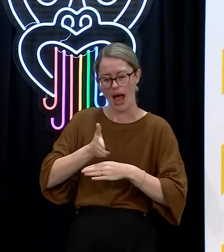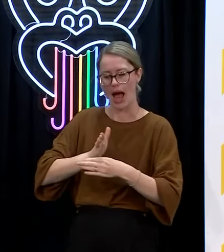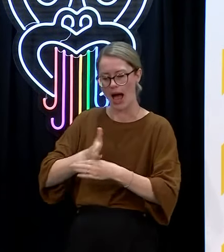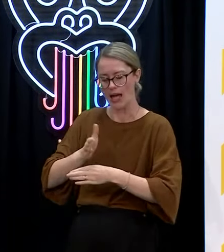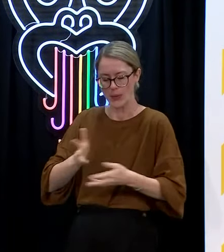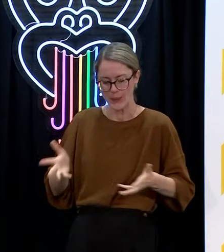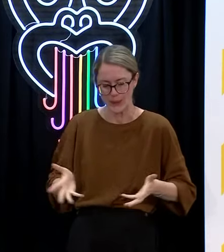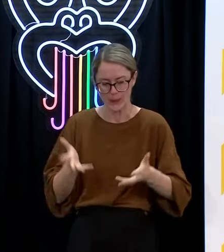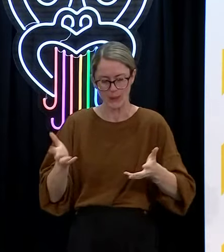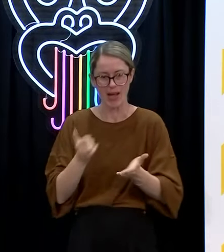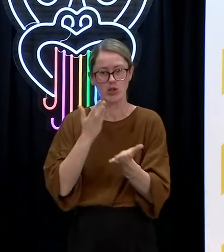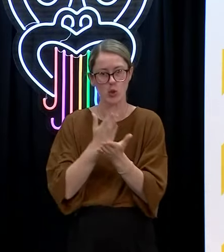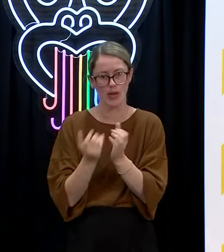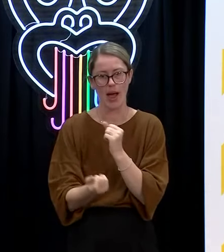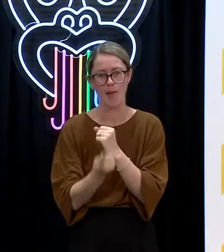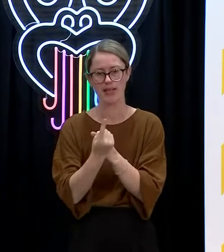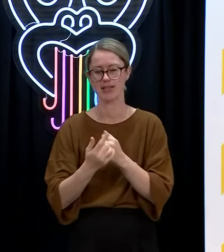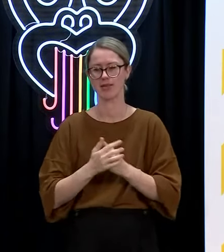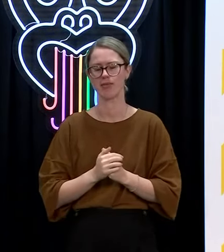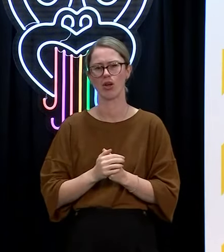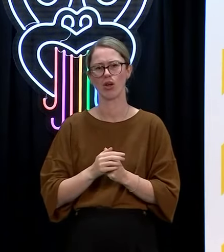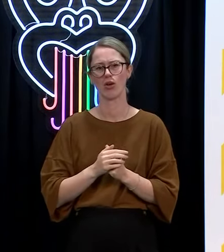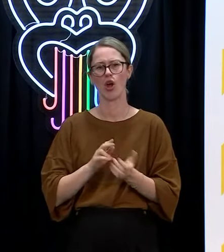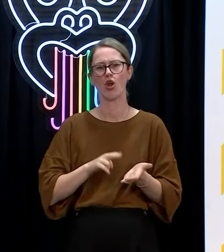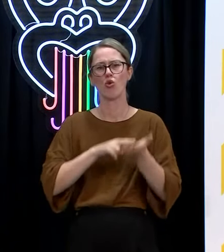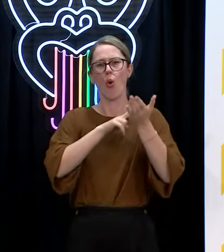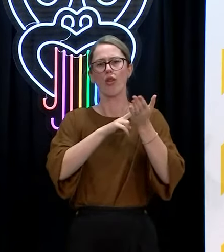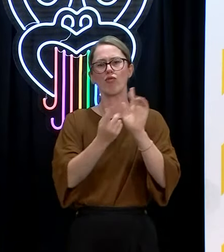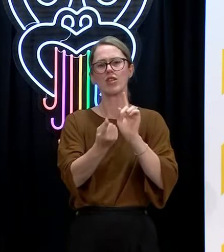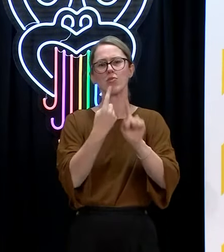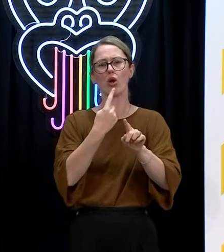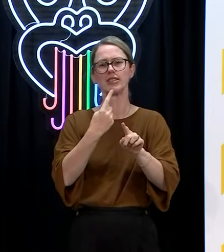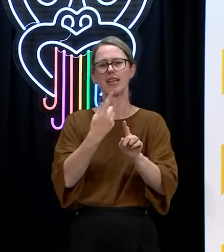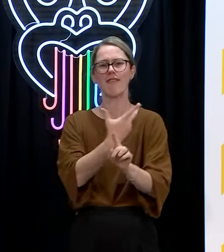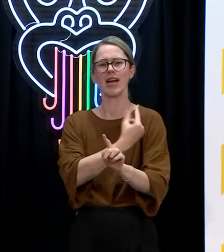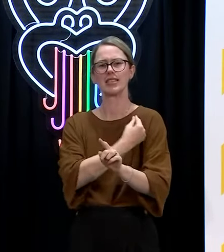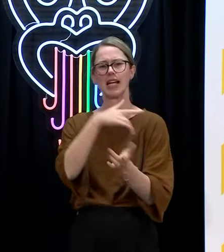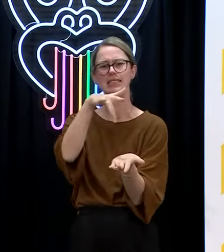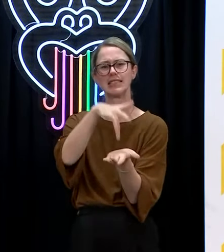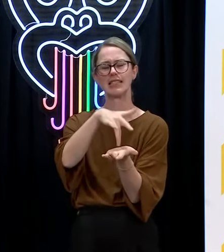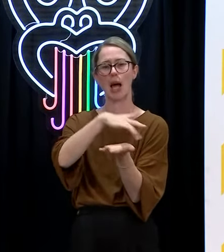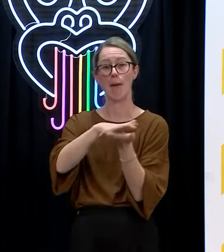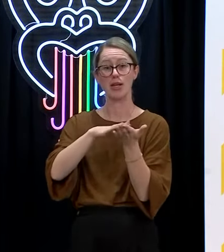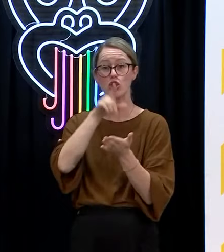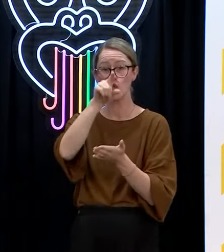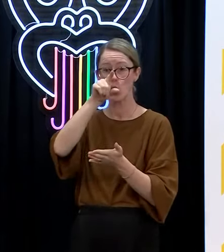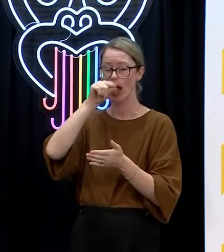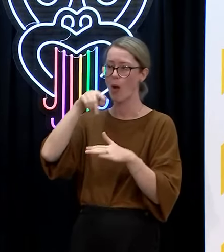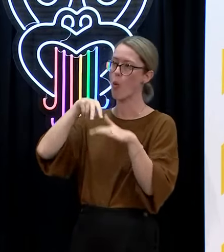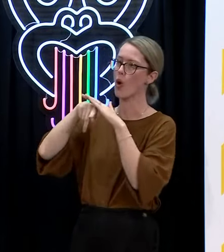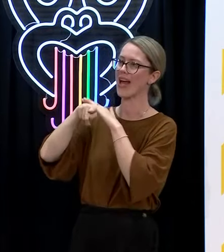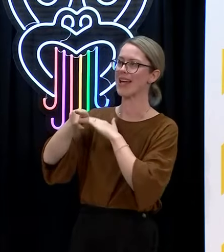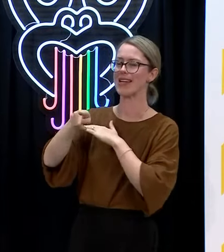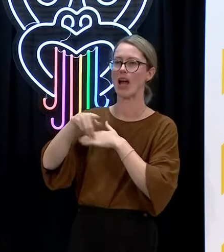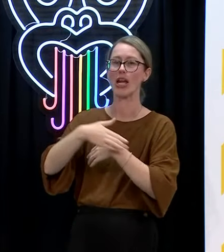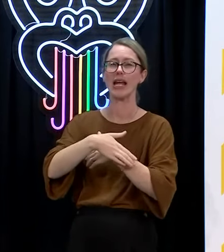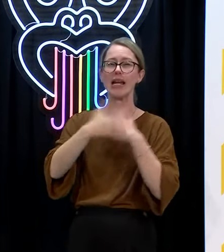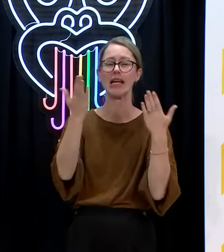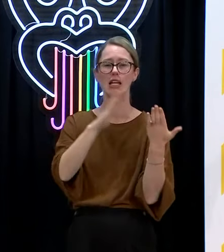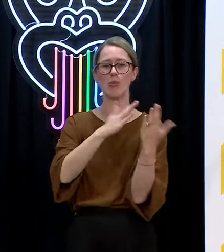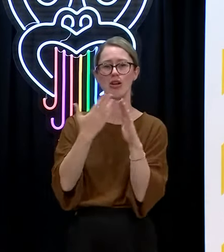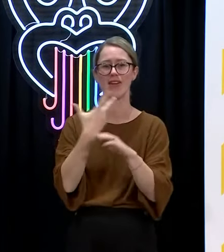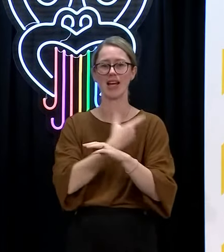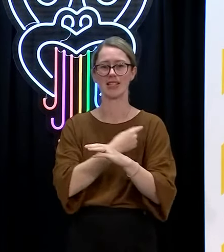to make sure that happens. The Northern Response Vaccination Centres are allowing walk-ins at all of their